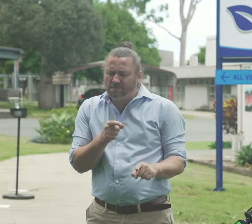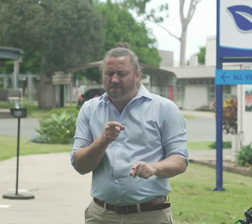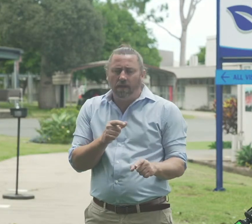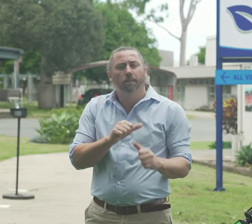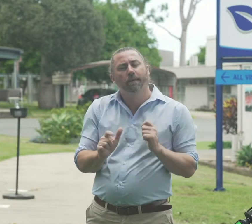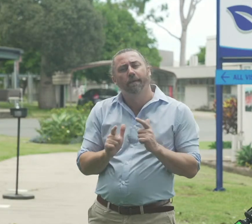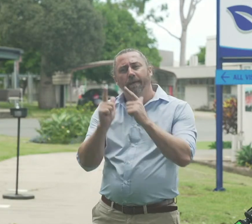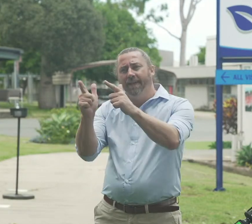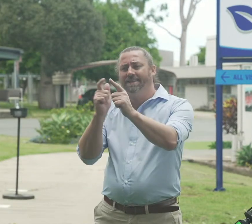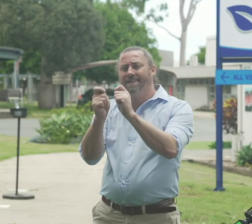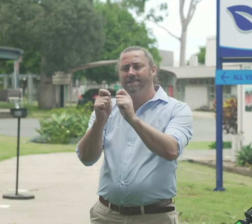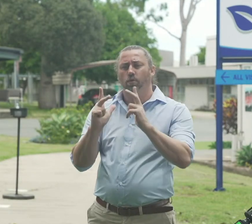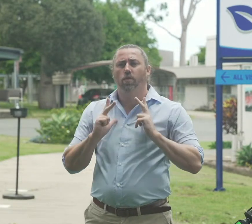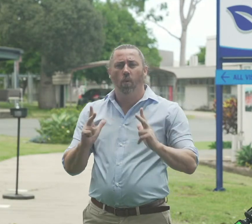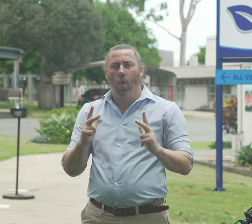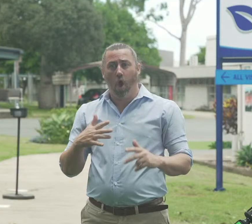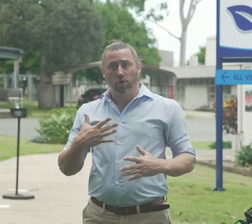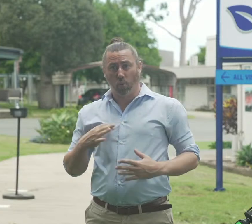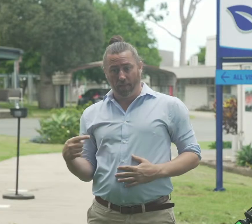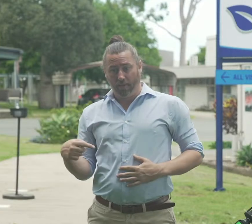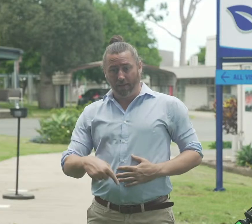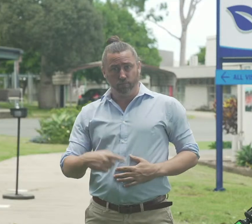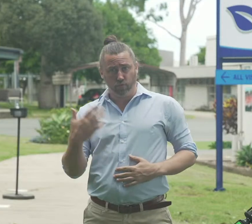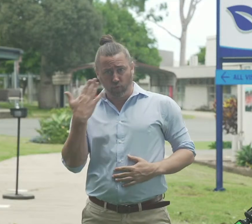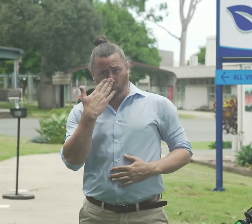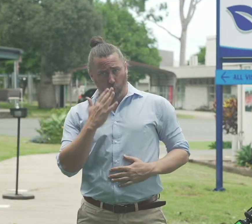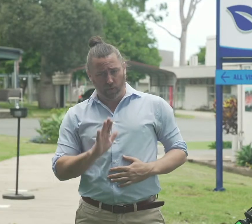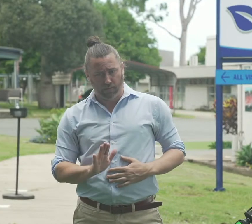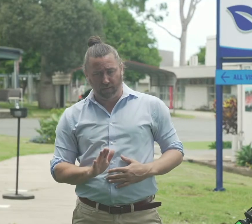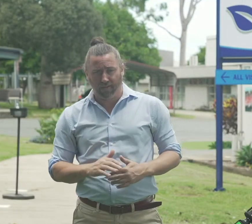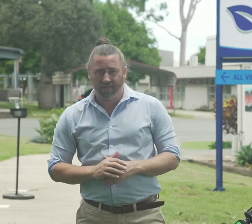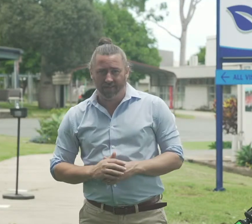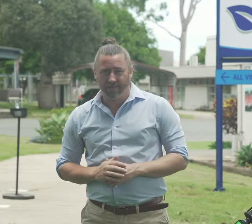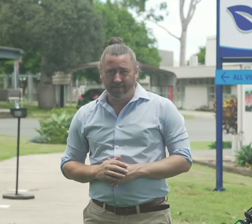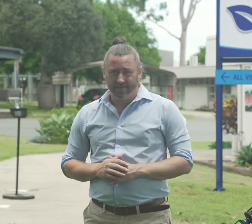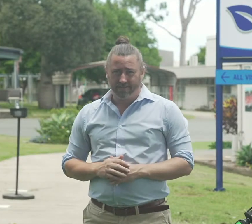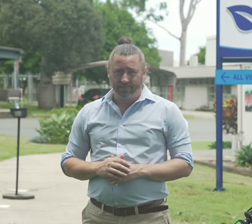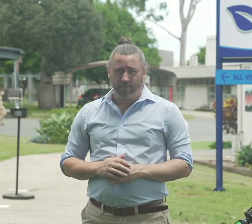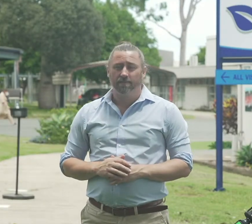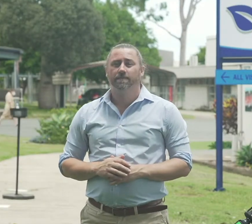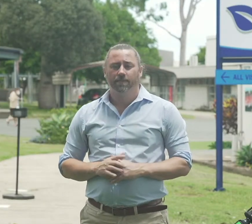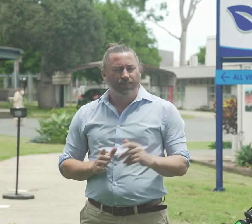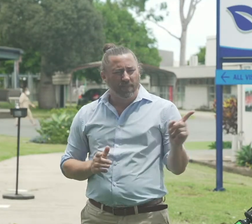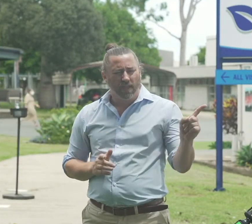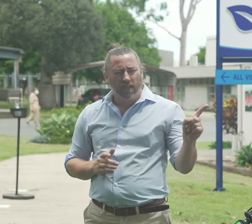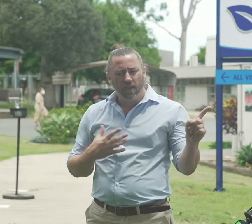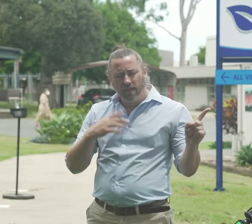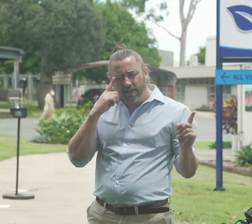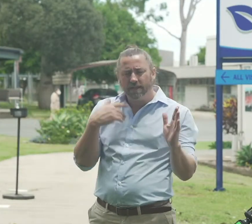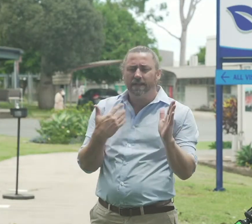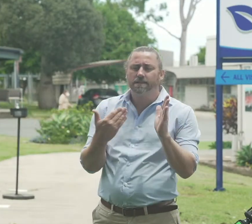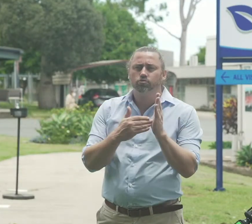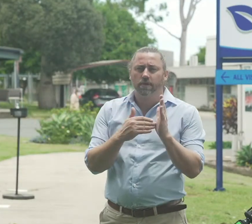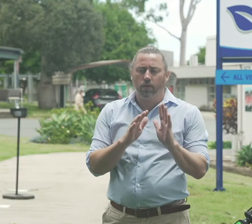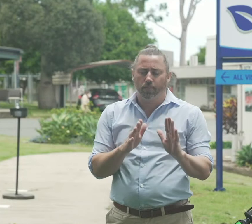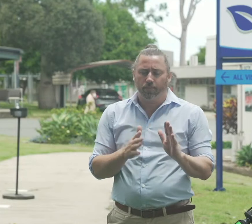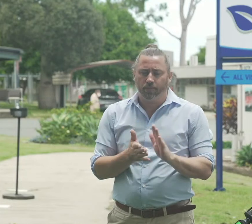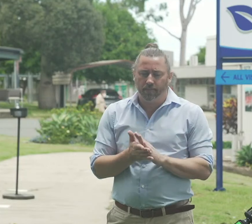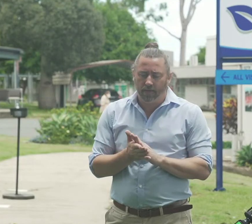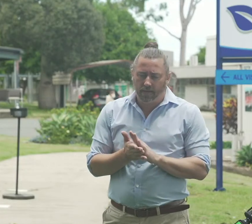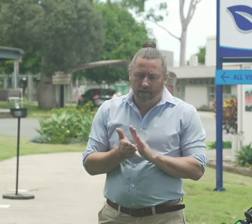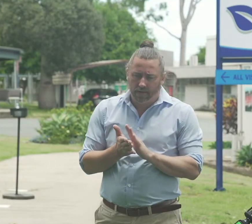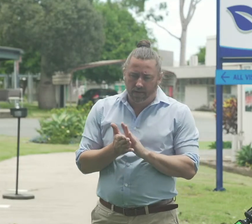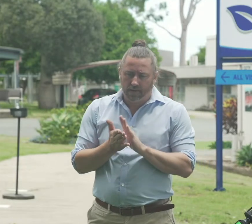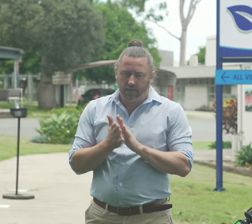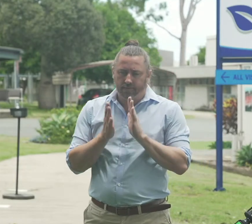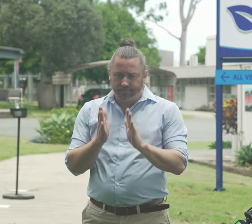one of our clinics rather than coming to school, if that's what we would like, to prevent transmission. And if I do want to emphasise this. The